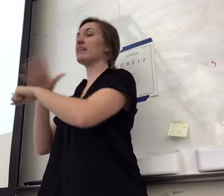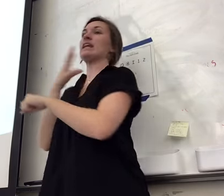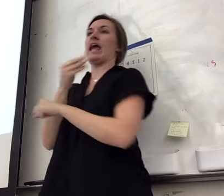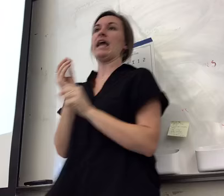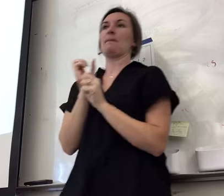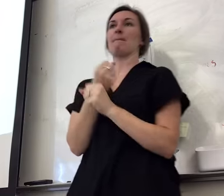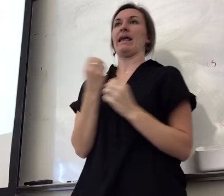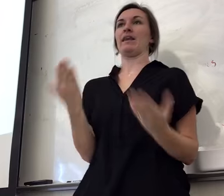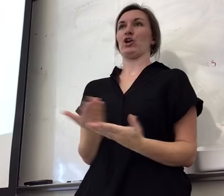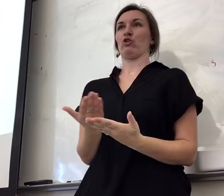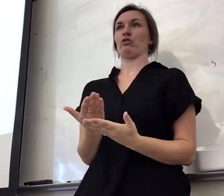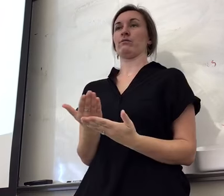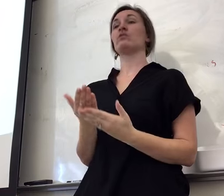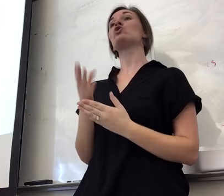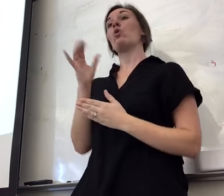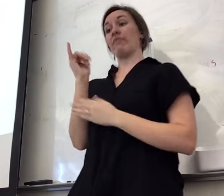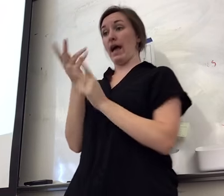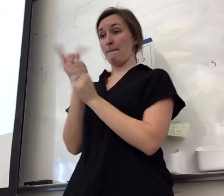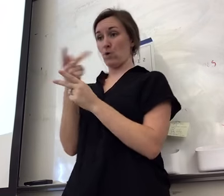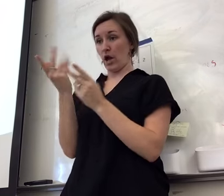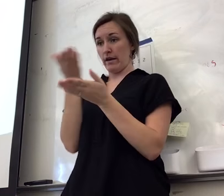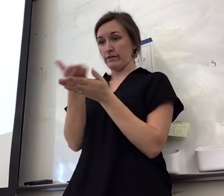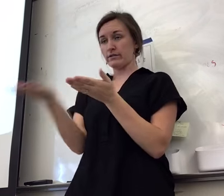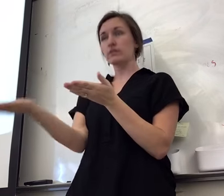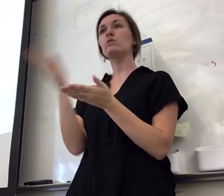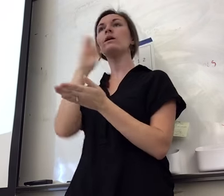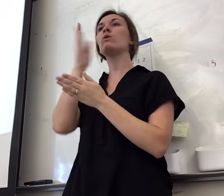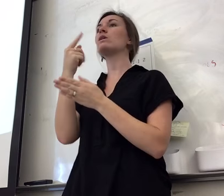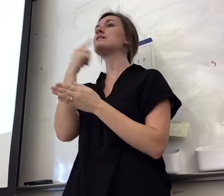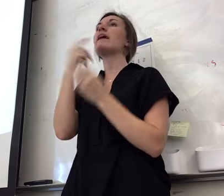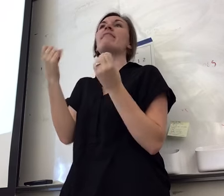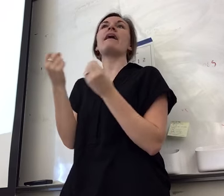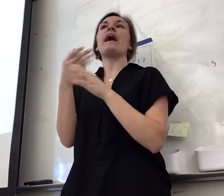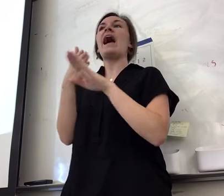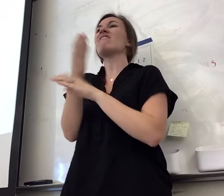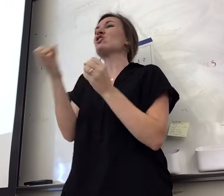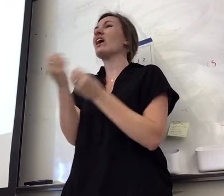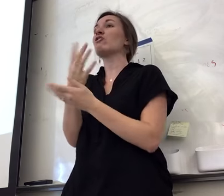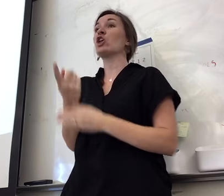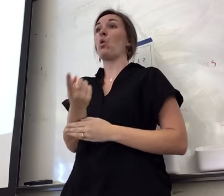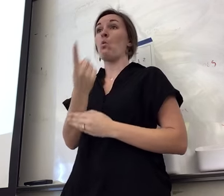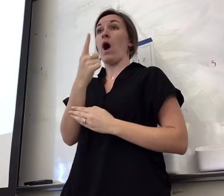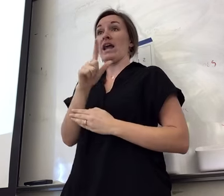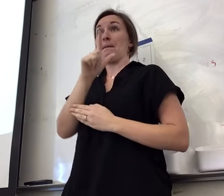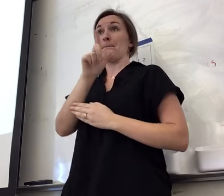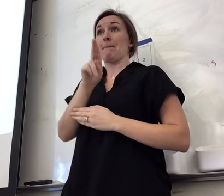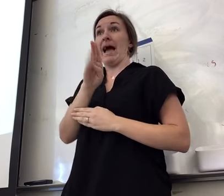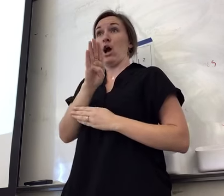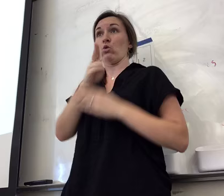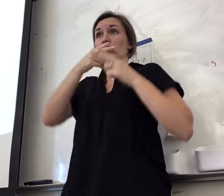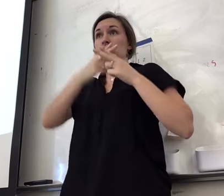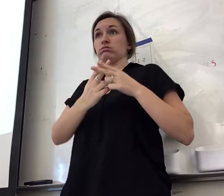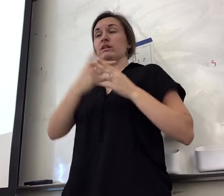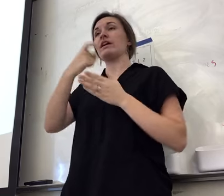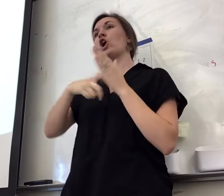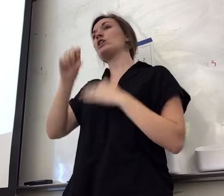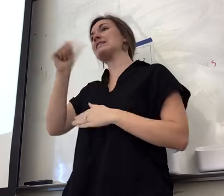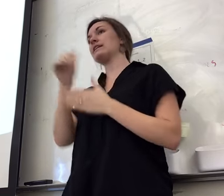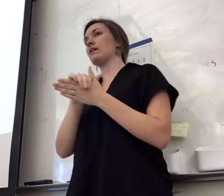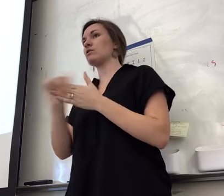this product of steel, we're going to say after everything, 1 pound of steel is $10. Now, that's probably inaccurate, but